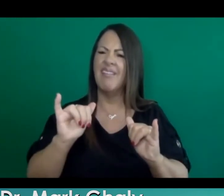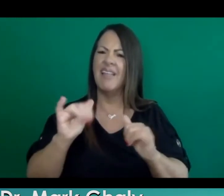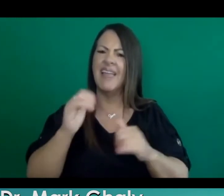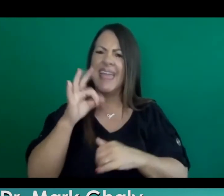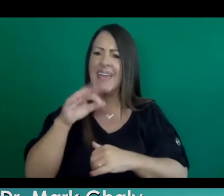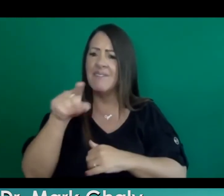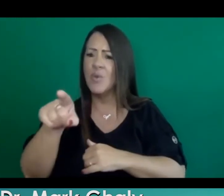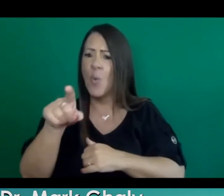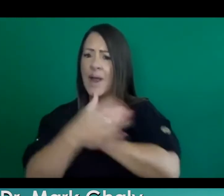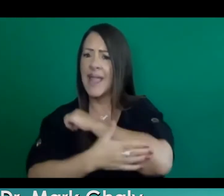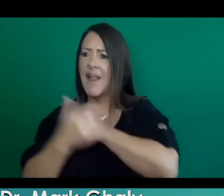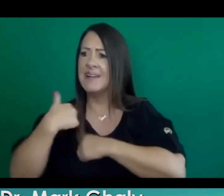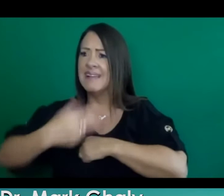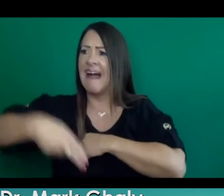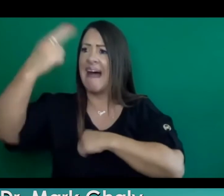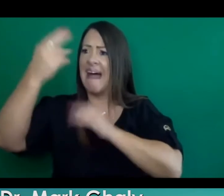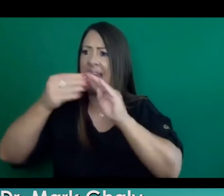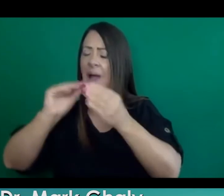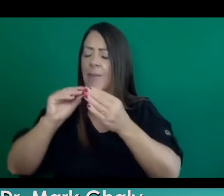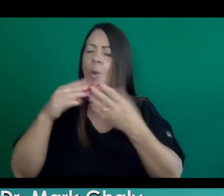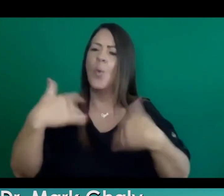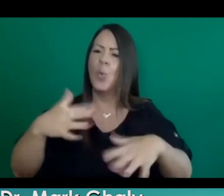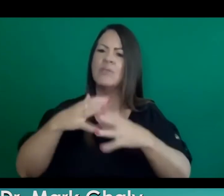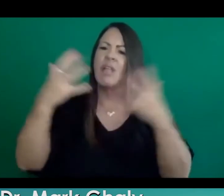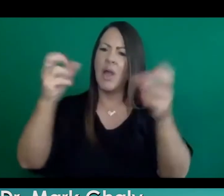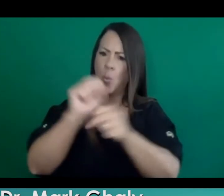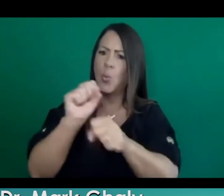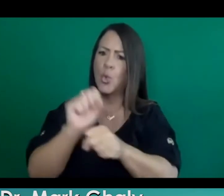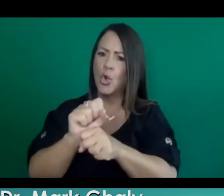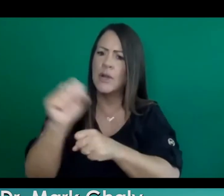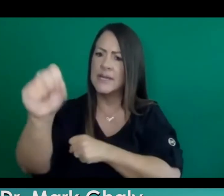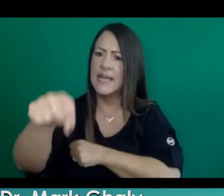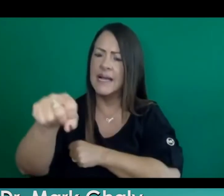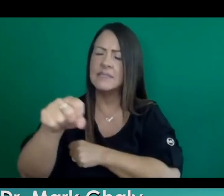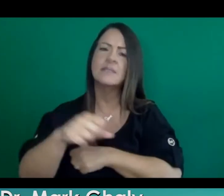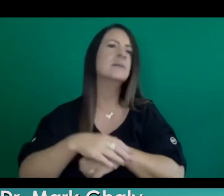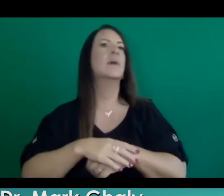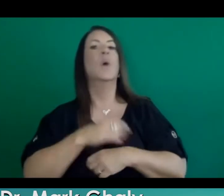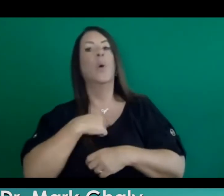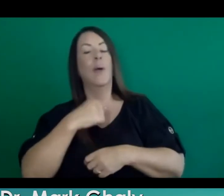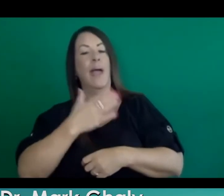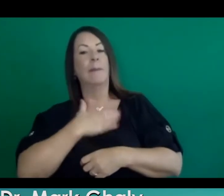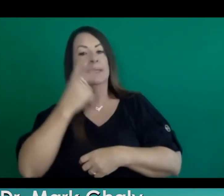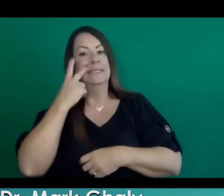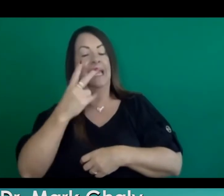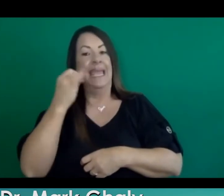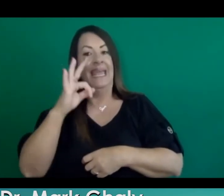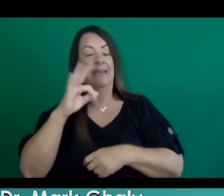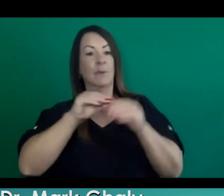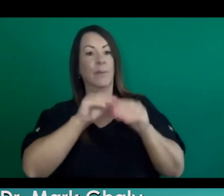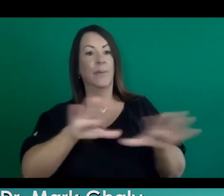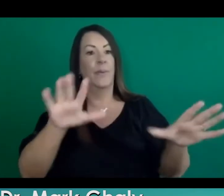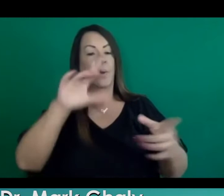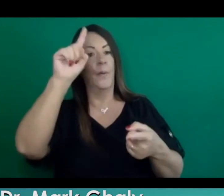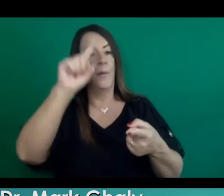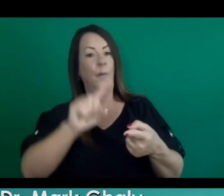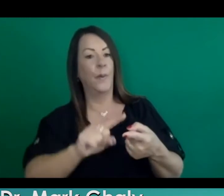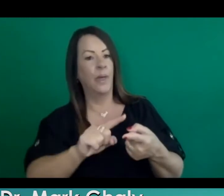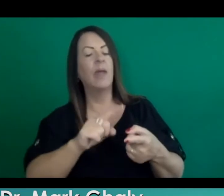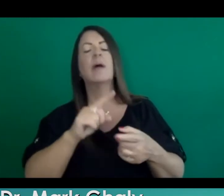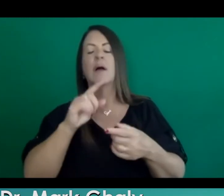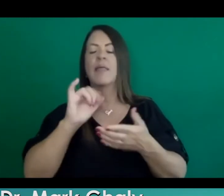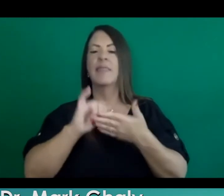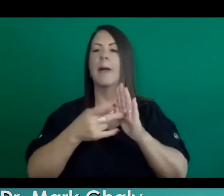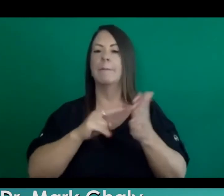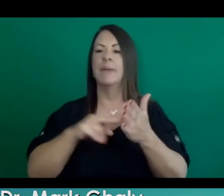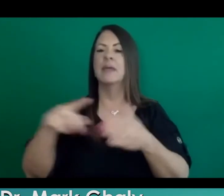of transmission. That said, as we see those transmission rates come down, we believe that the resources at the county level,